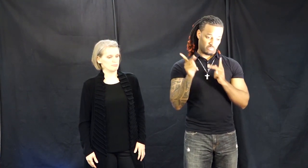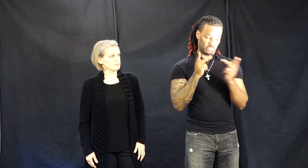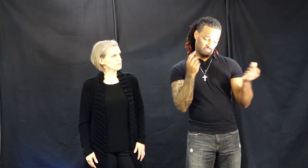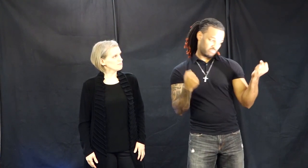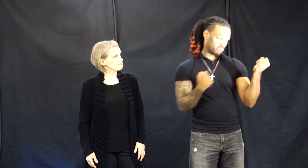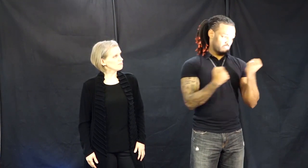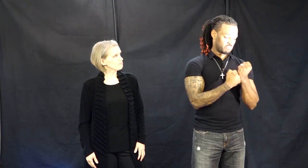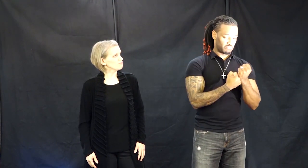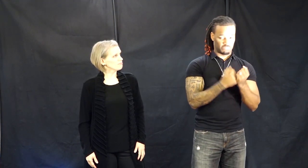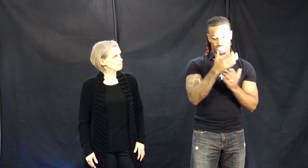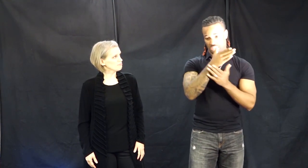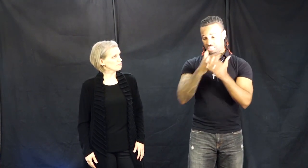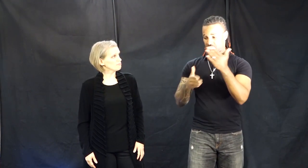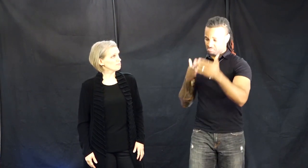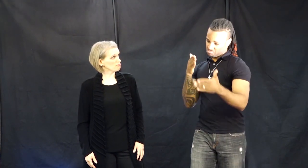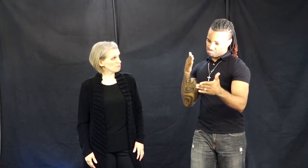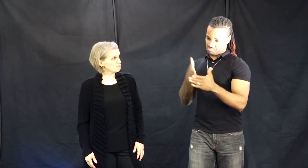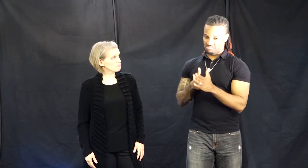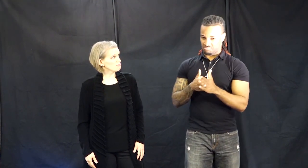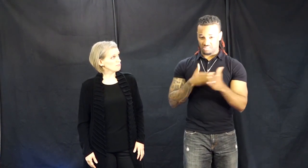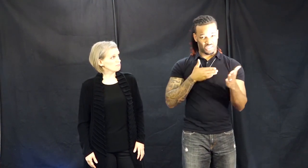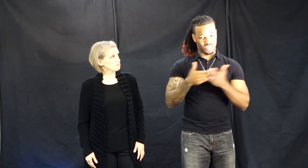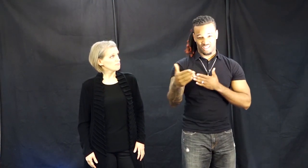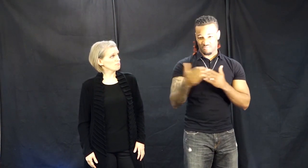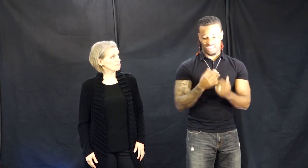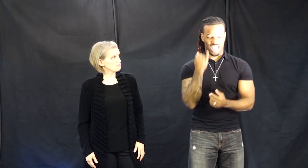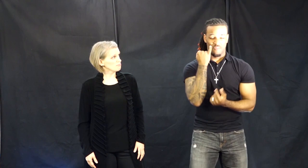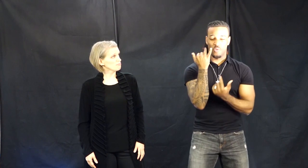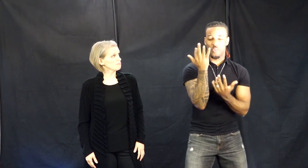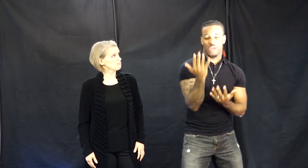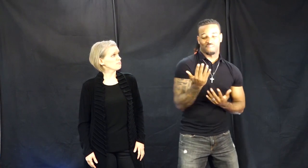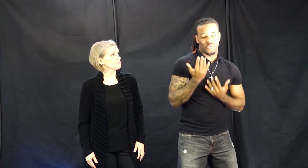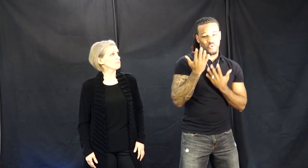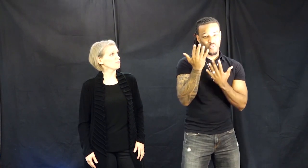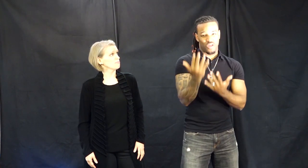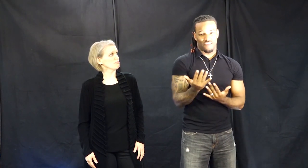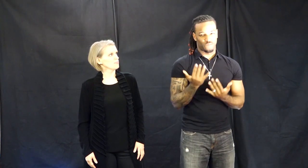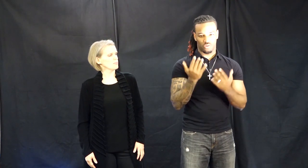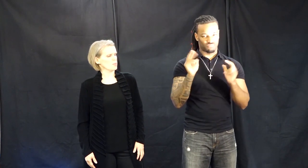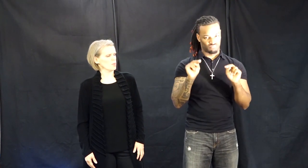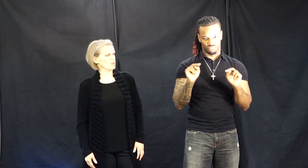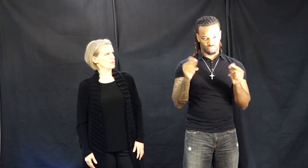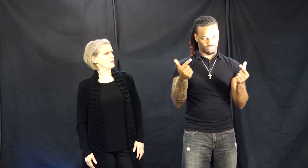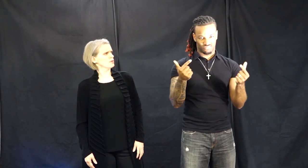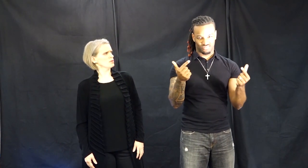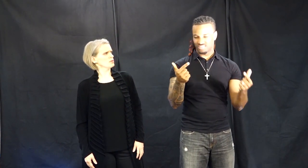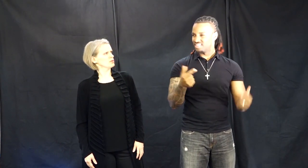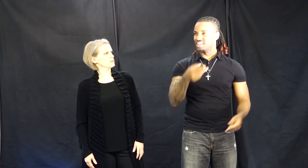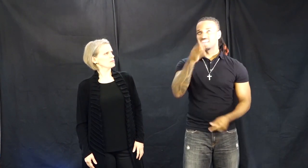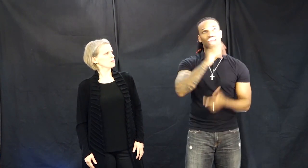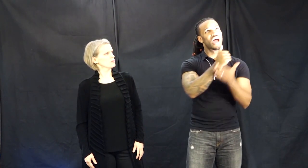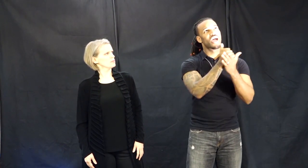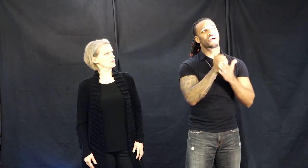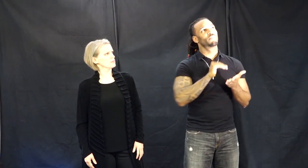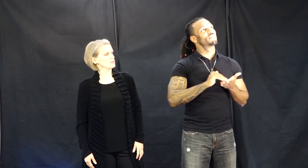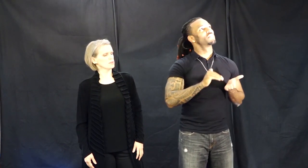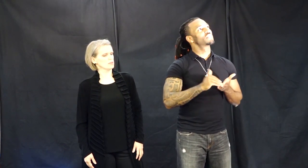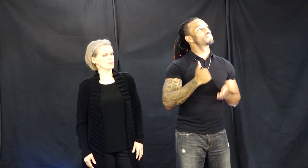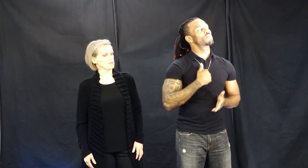get love for it, you get hate for it, you get nothing if you wait for it, wait for it, wait. God help and forgive me,